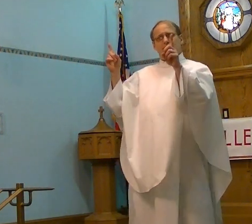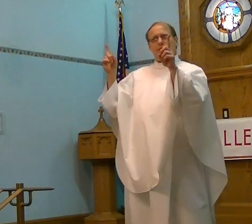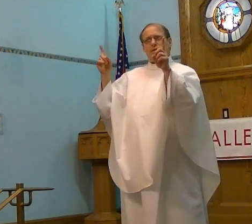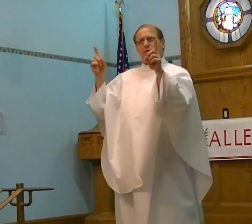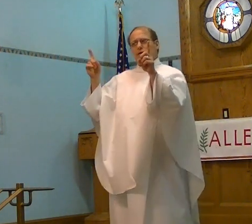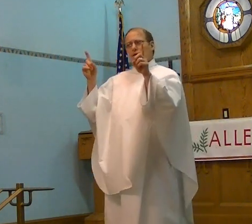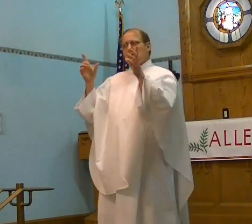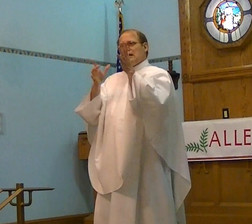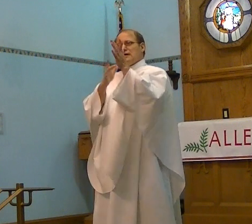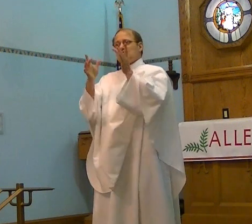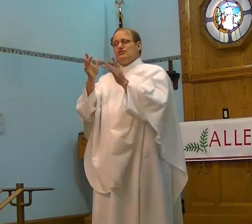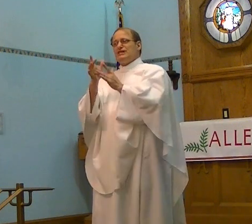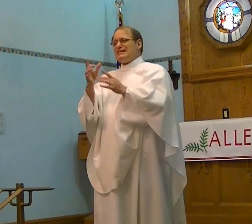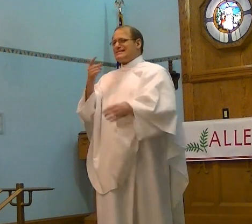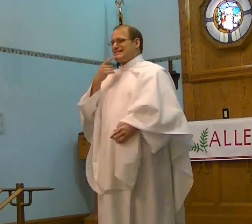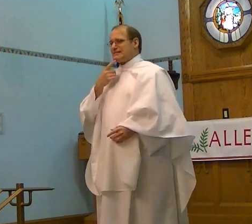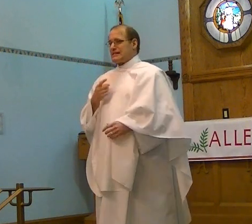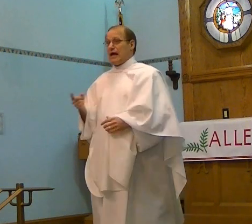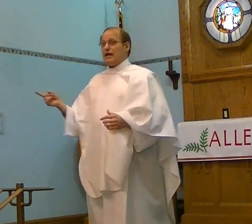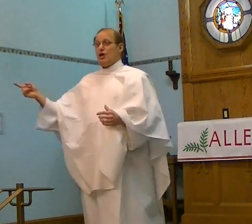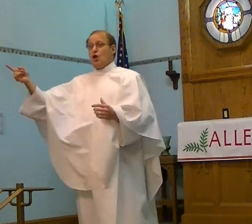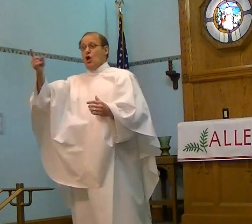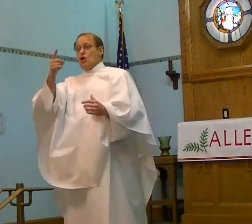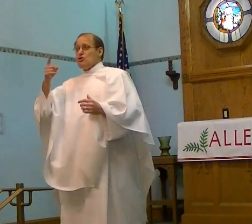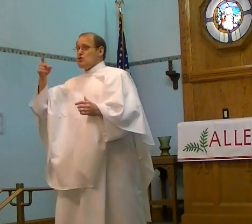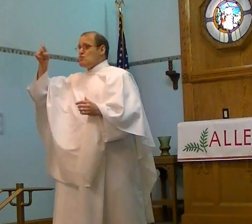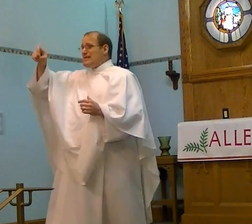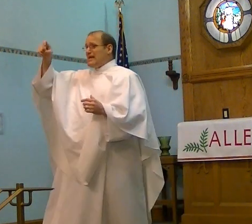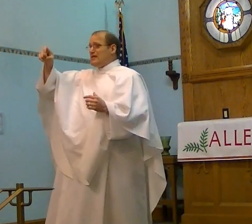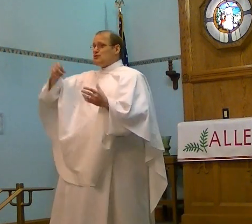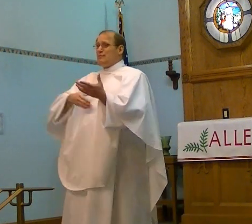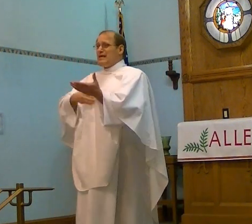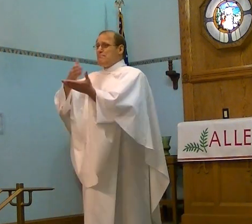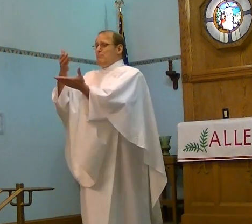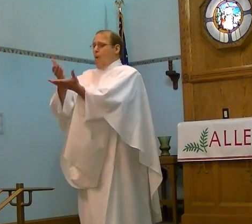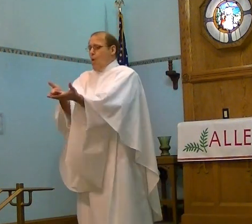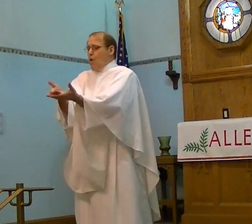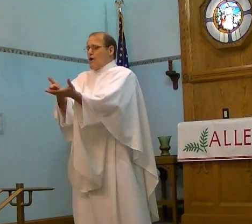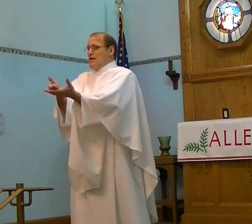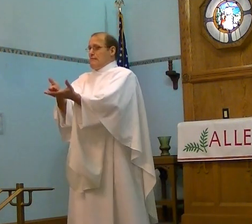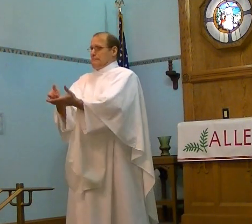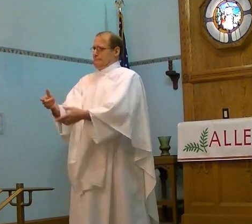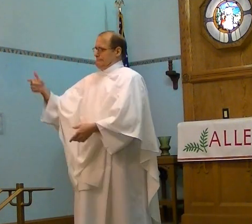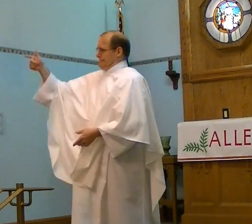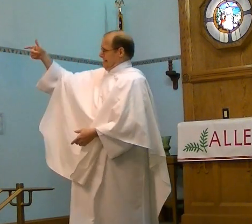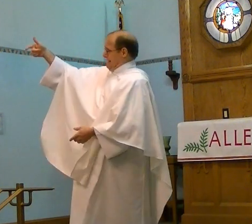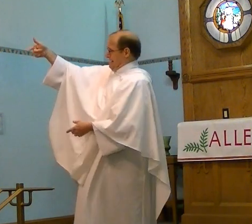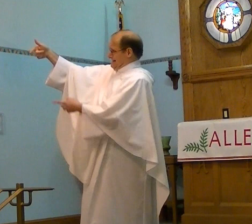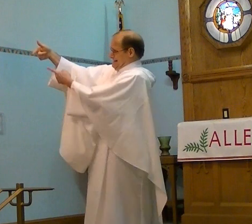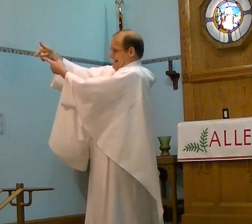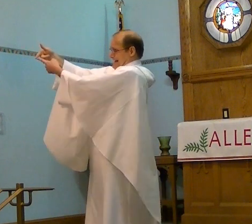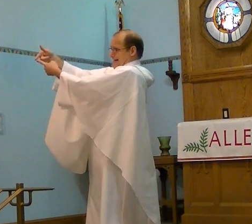But, Jesus said, you need to be born a second